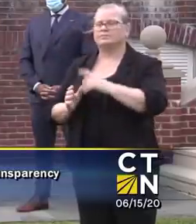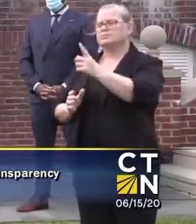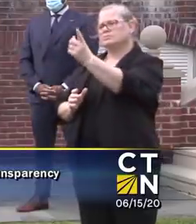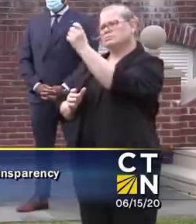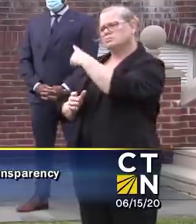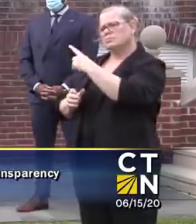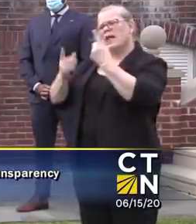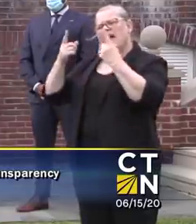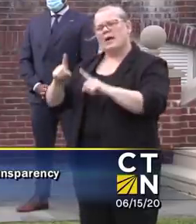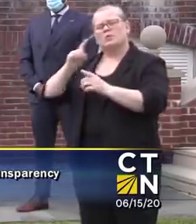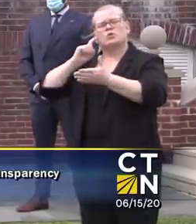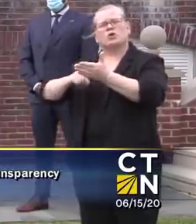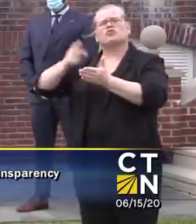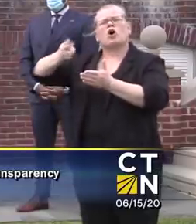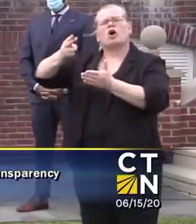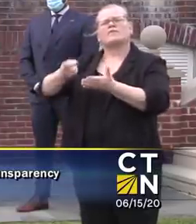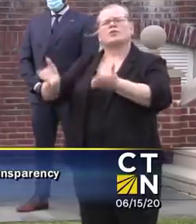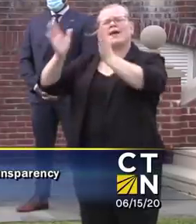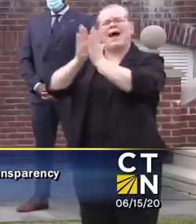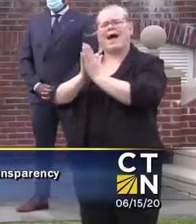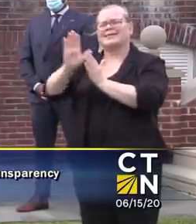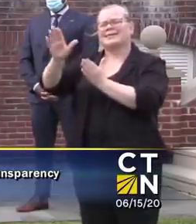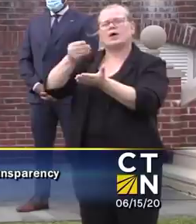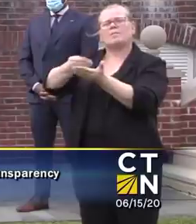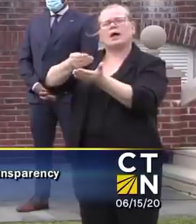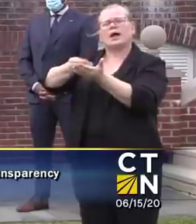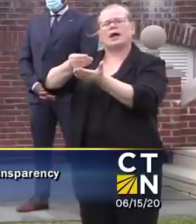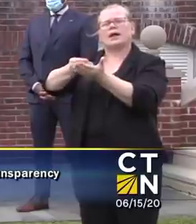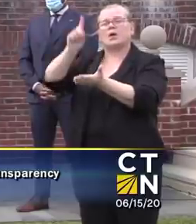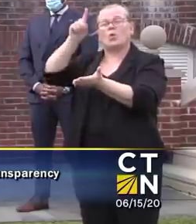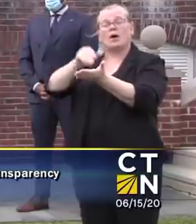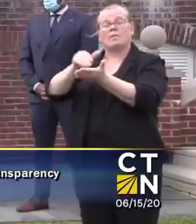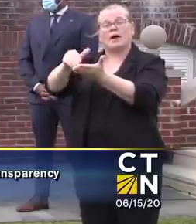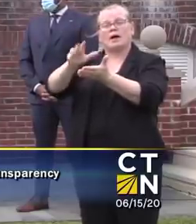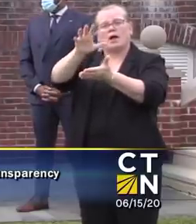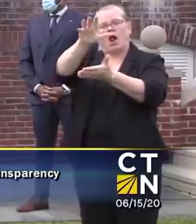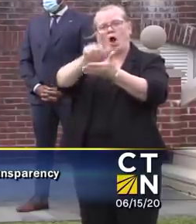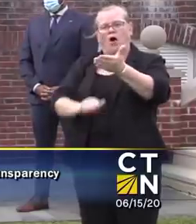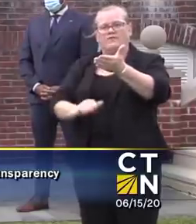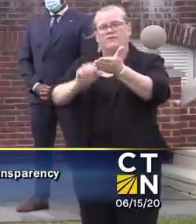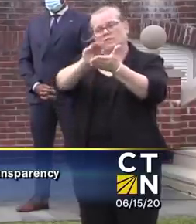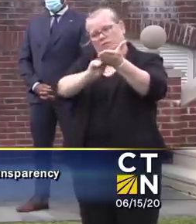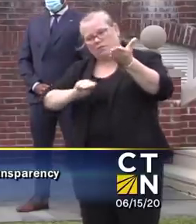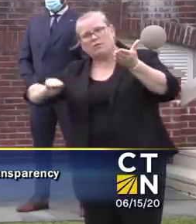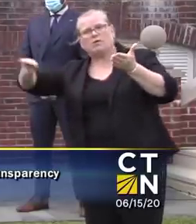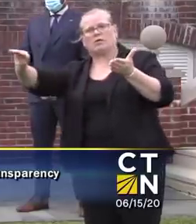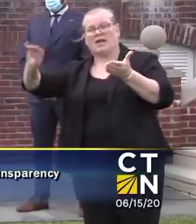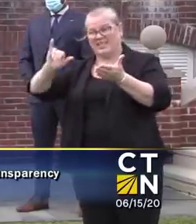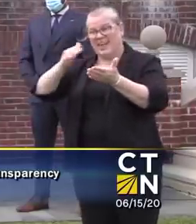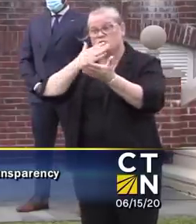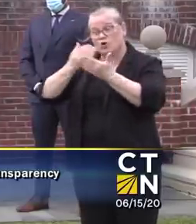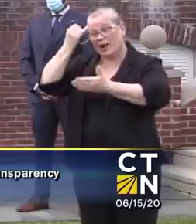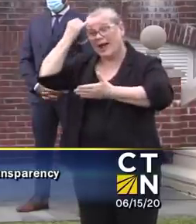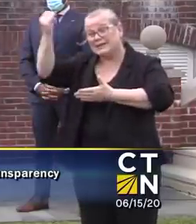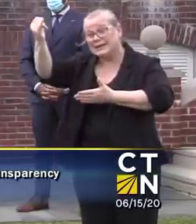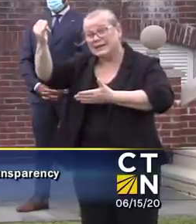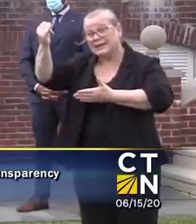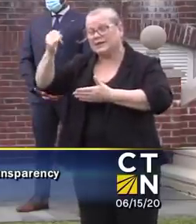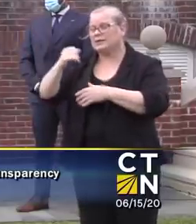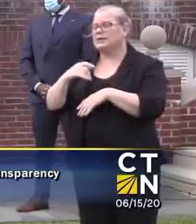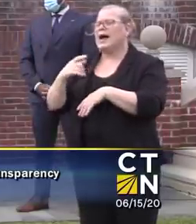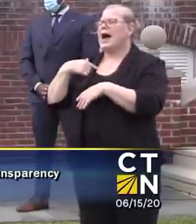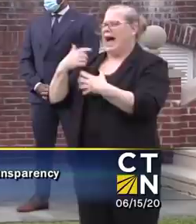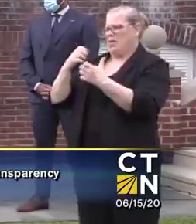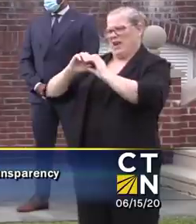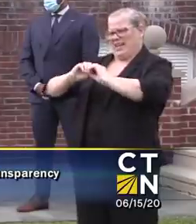Is that a good thing moving forward with defunding them, or does it need more money to increase recruiting? Let me just clarify, because I believe defunding sometimes could take